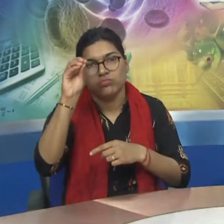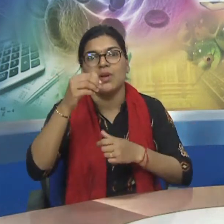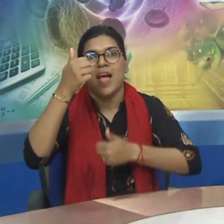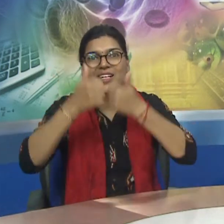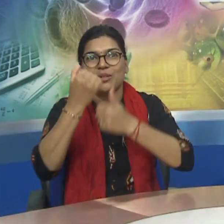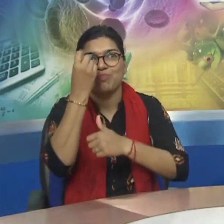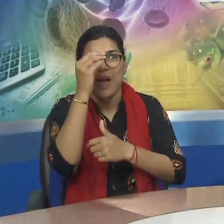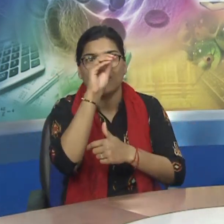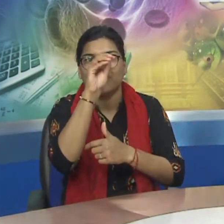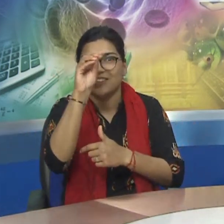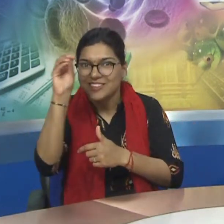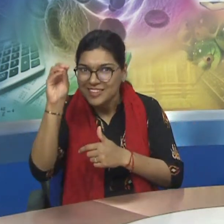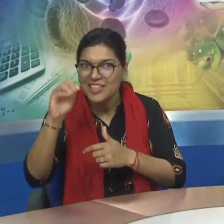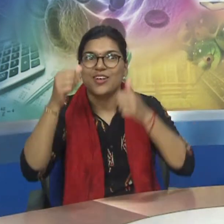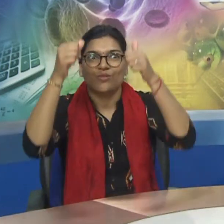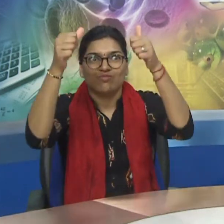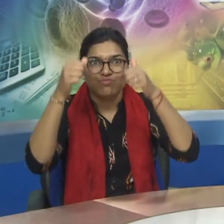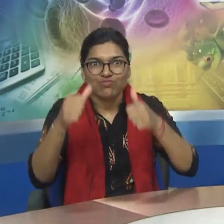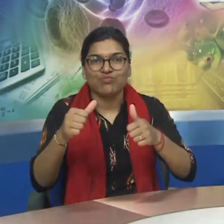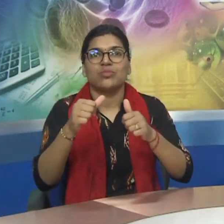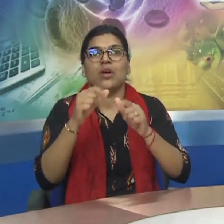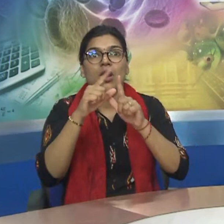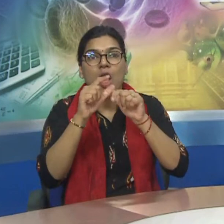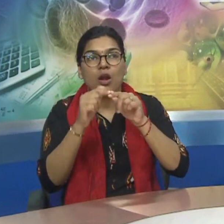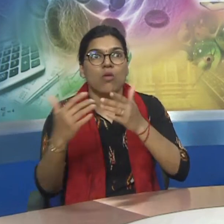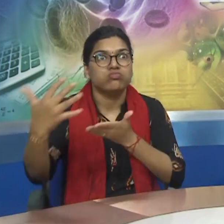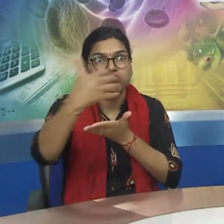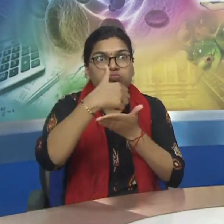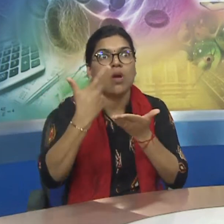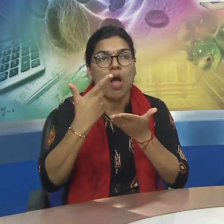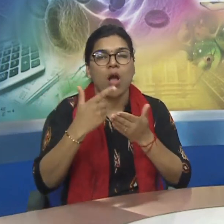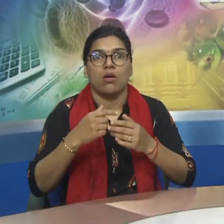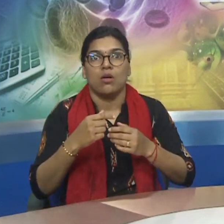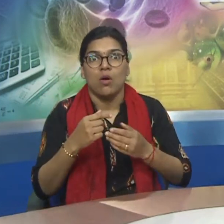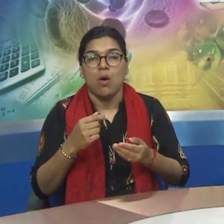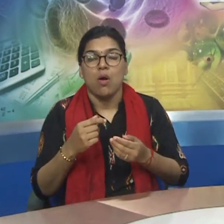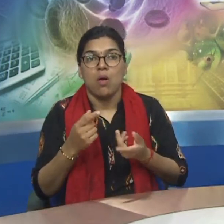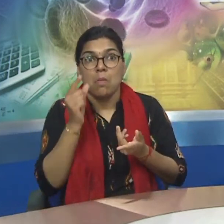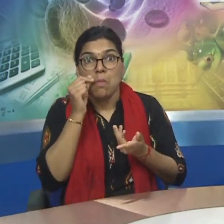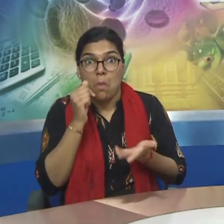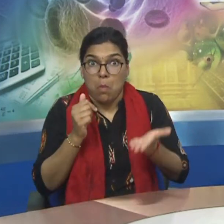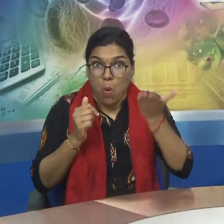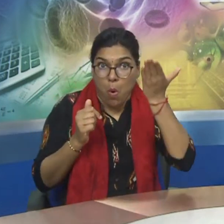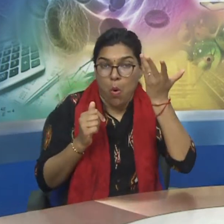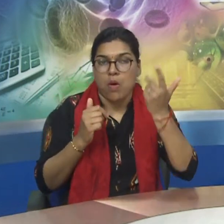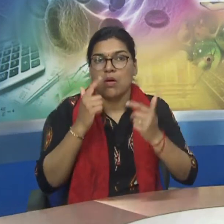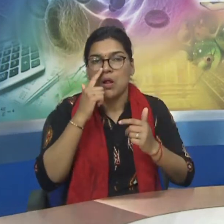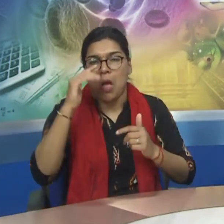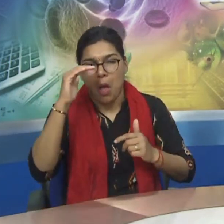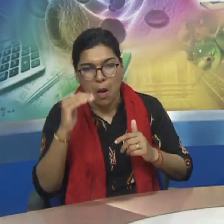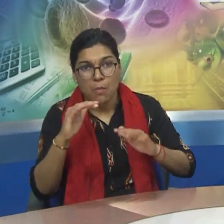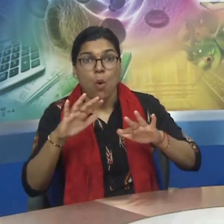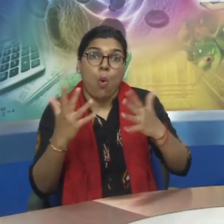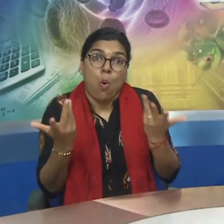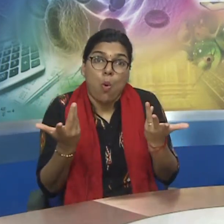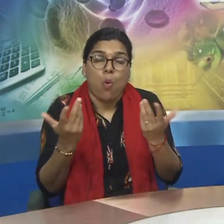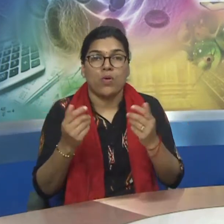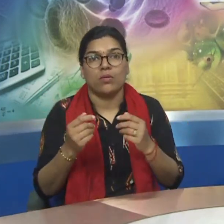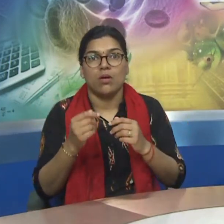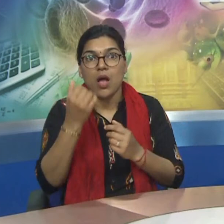different programs, different courses. Their results can also be calculated. They can